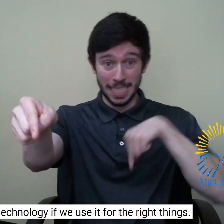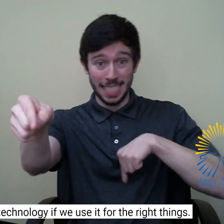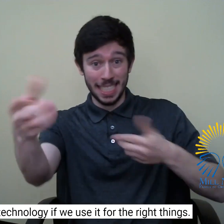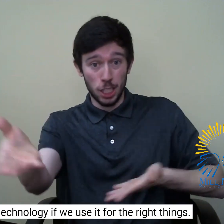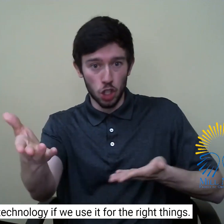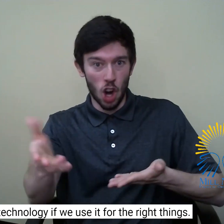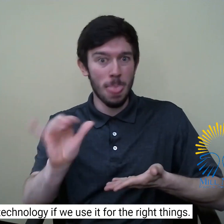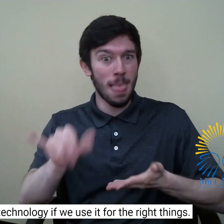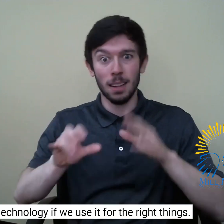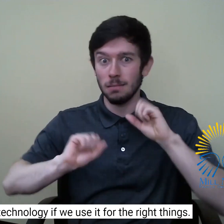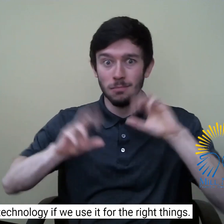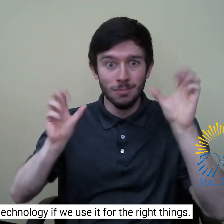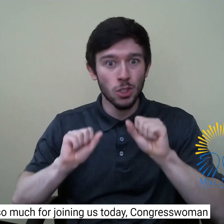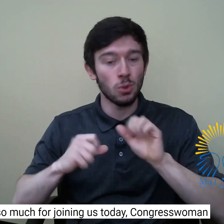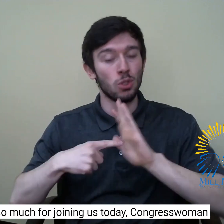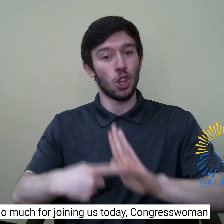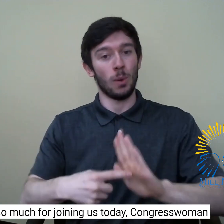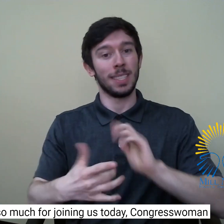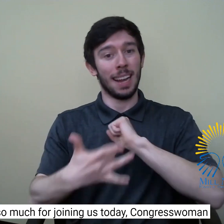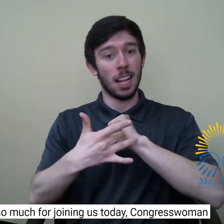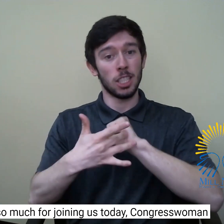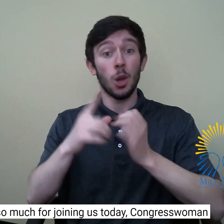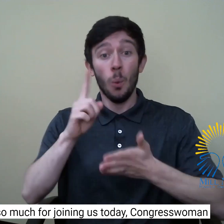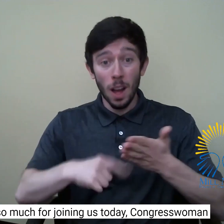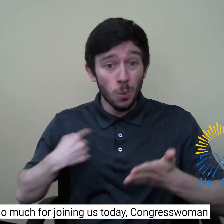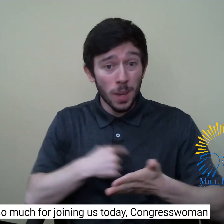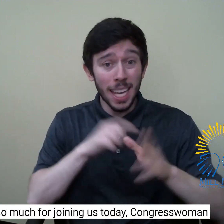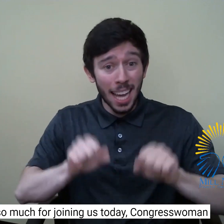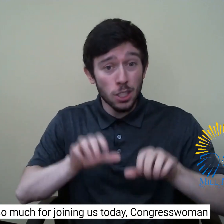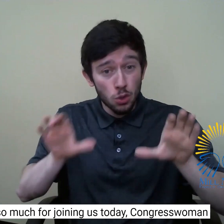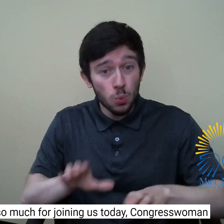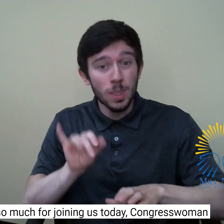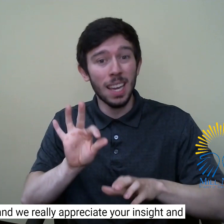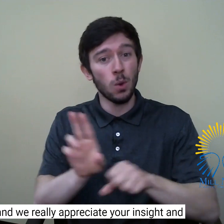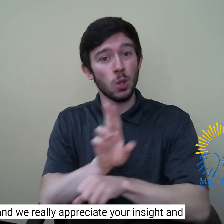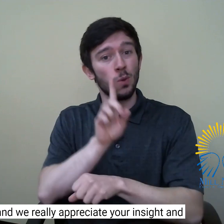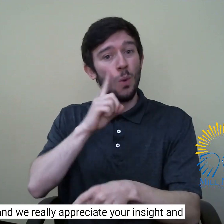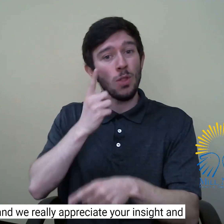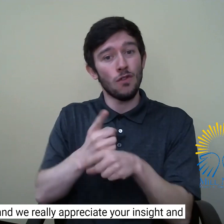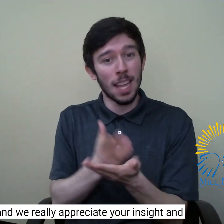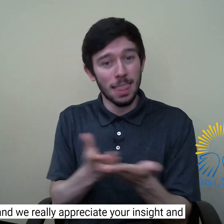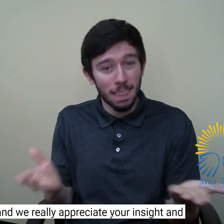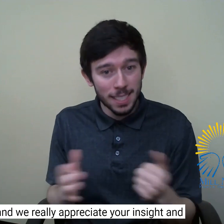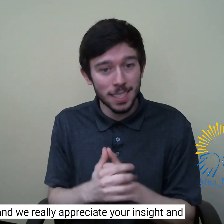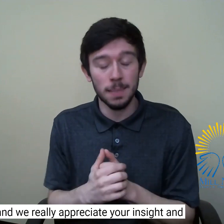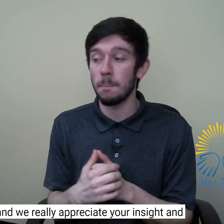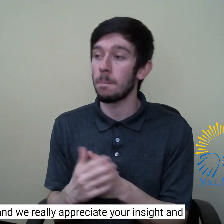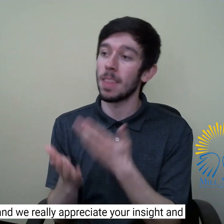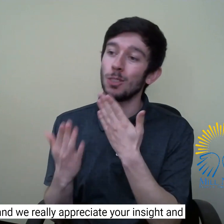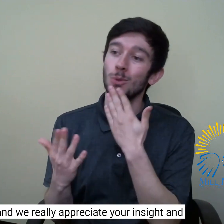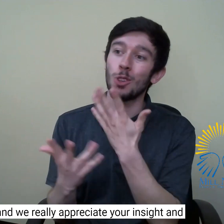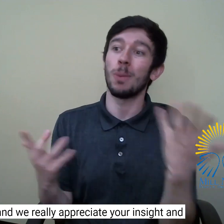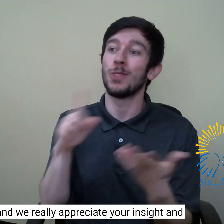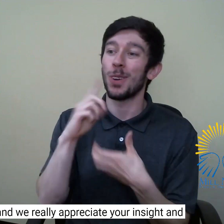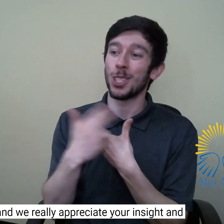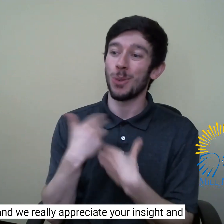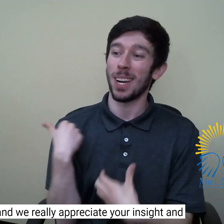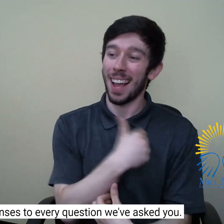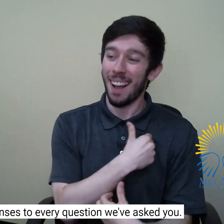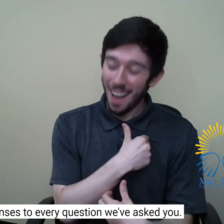if we use it for the right things. Well, thank you so much for joining us today, Congresswoman Houlahan, and we really appreciate your insight and your